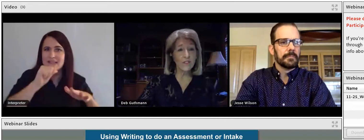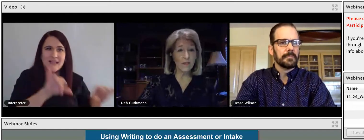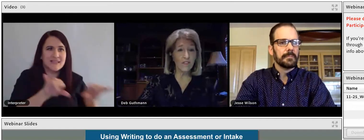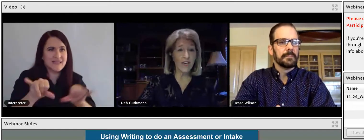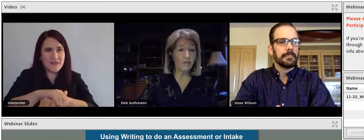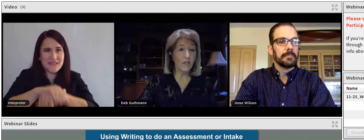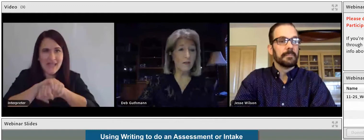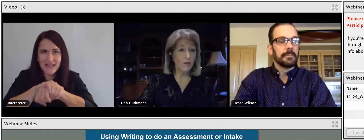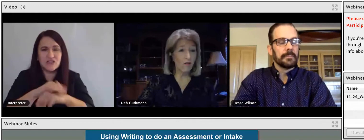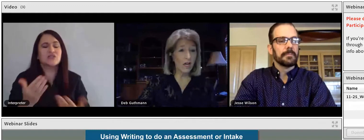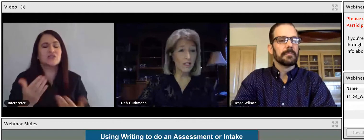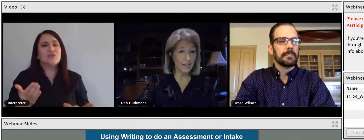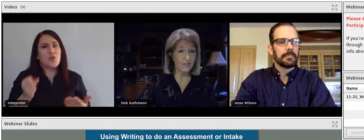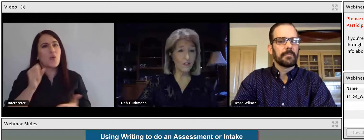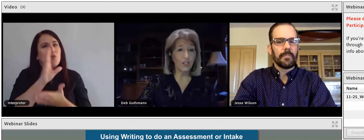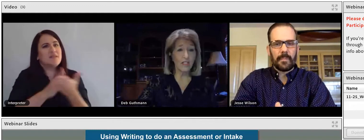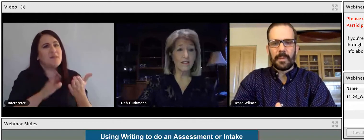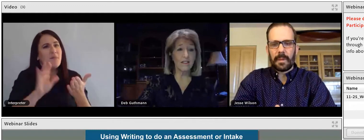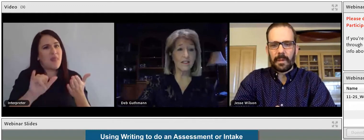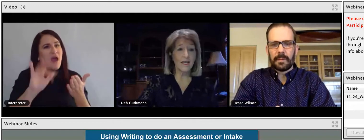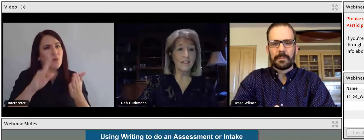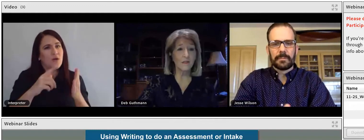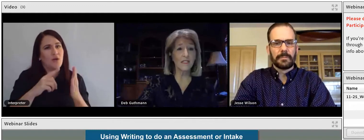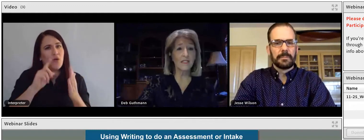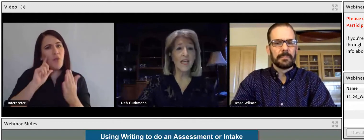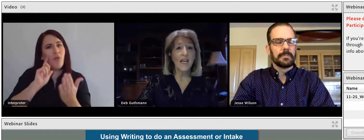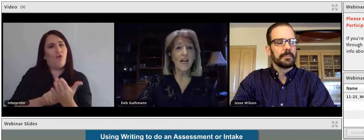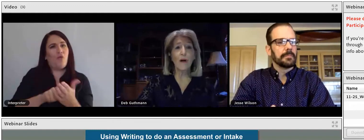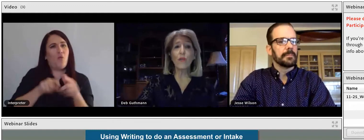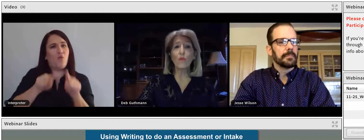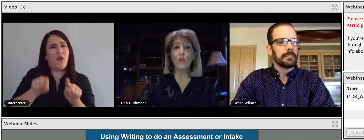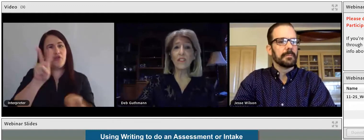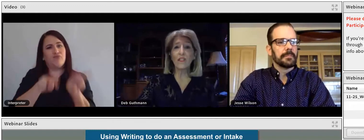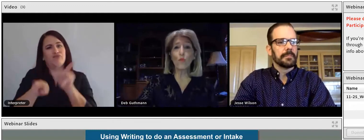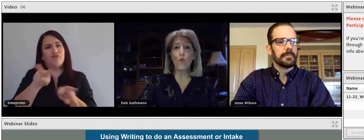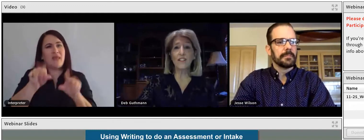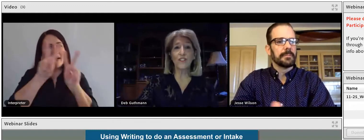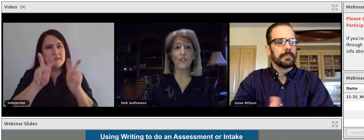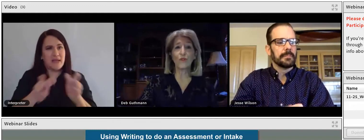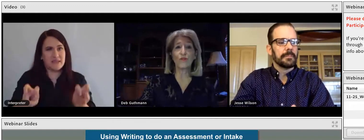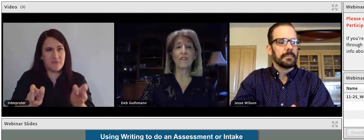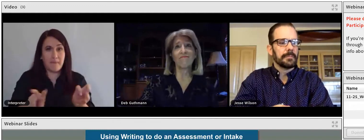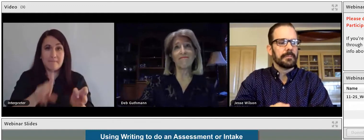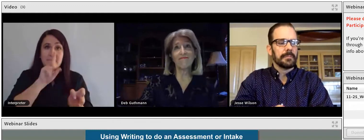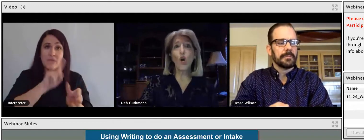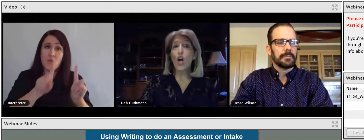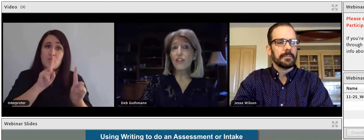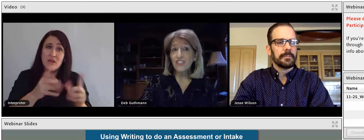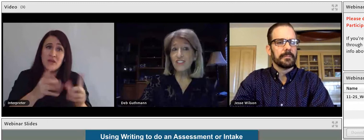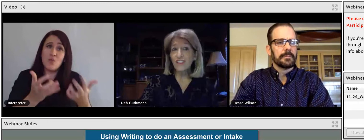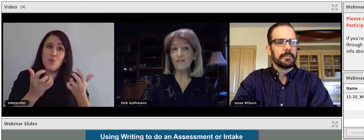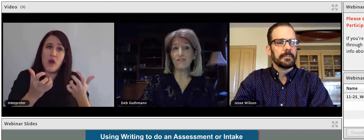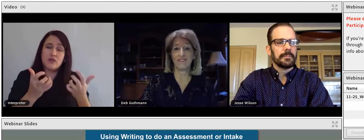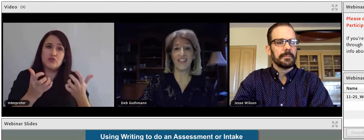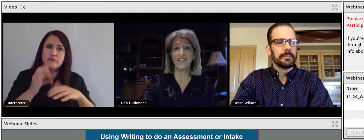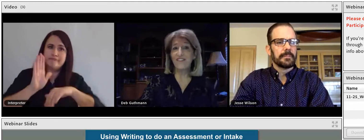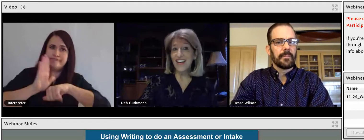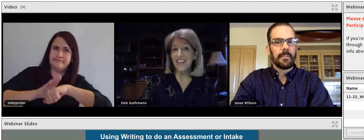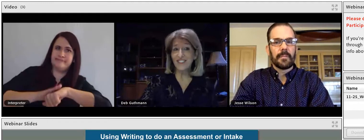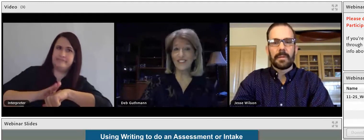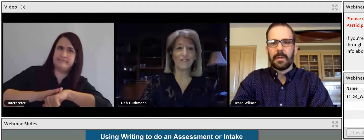and so some of that will come across as you look at this assessment. But we really want to caution